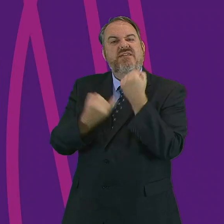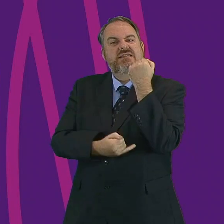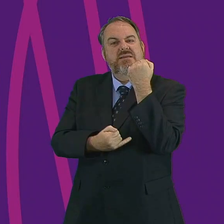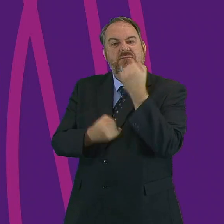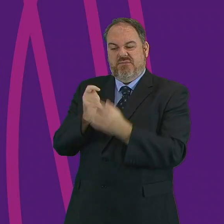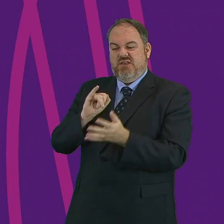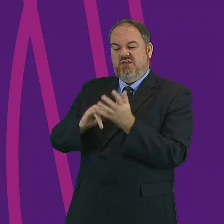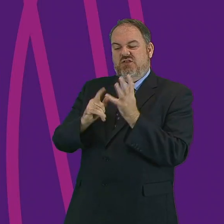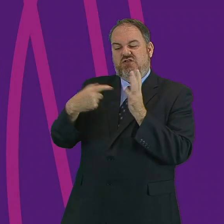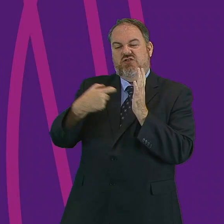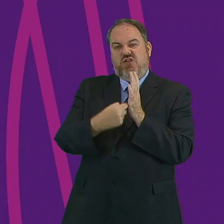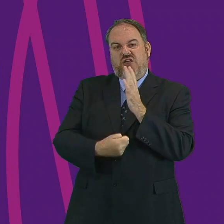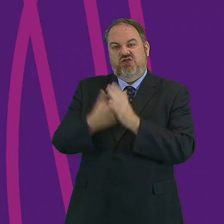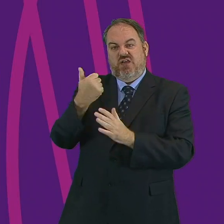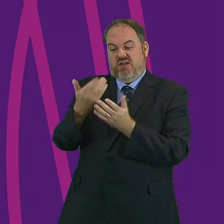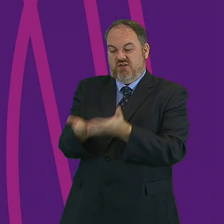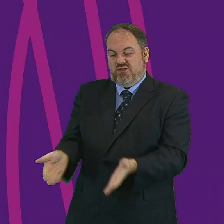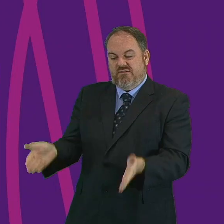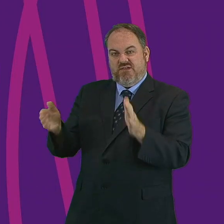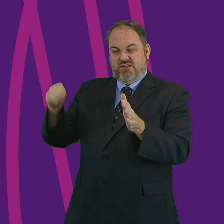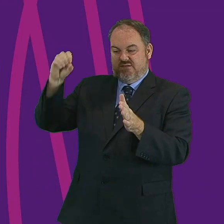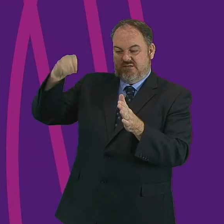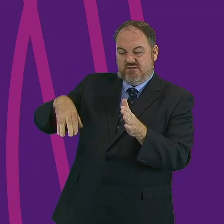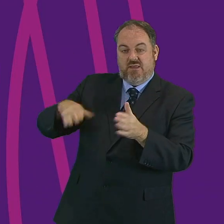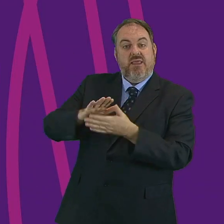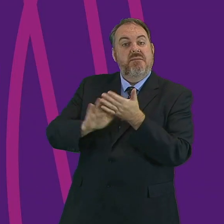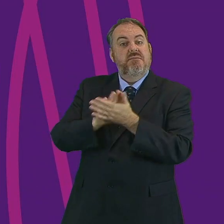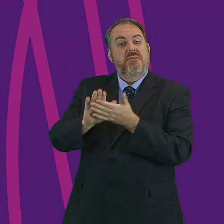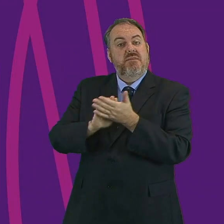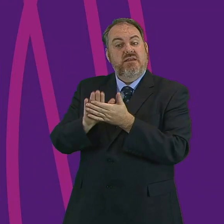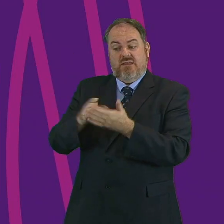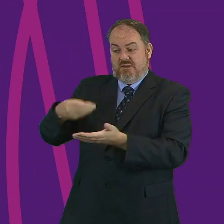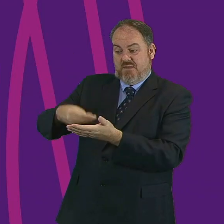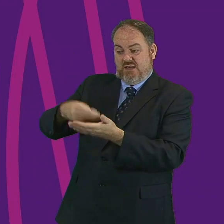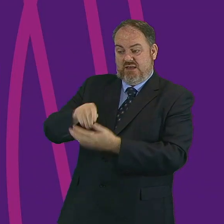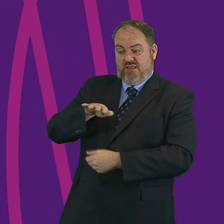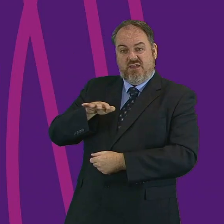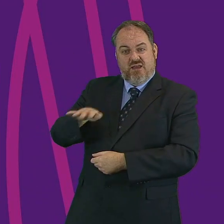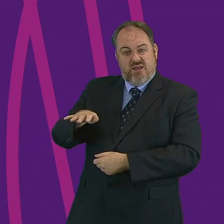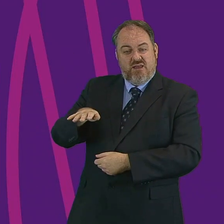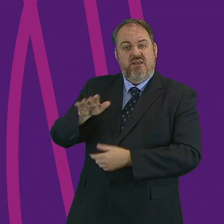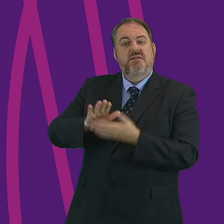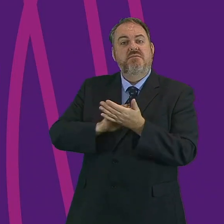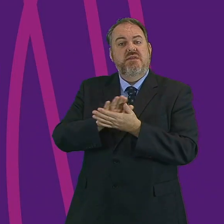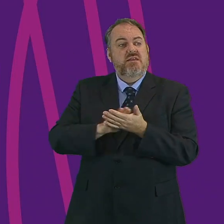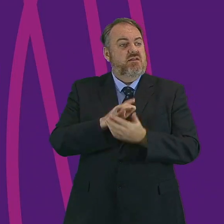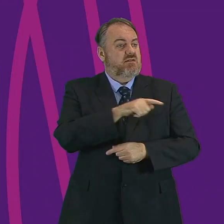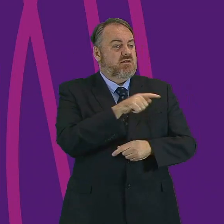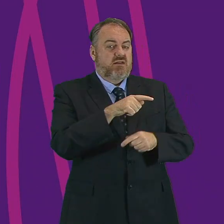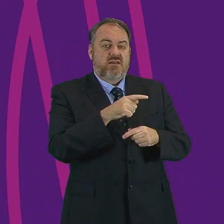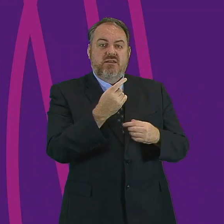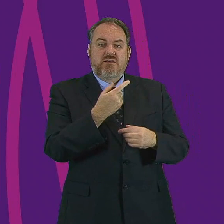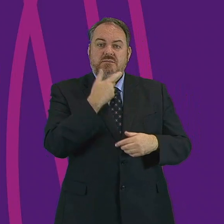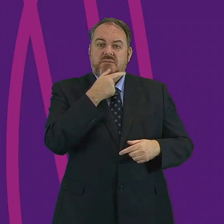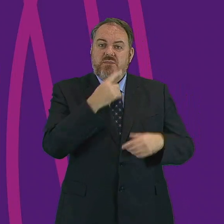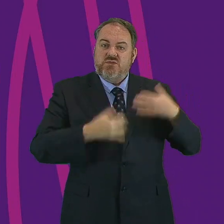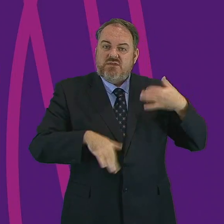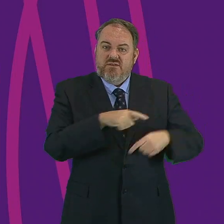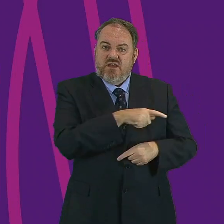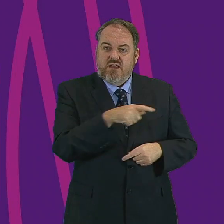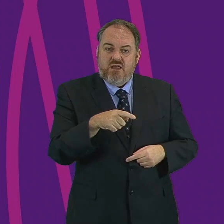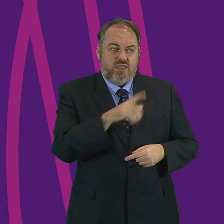to provide direct support to victims and families. And I can tell the Chamber that the aim is to open the Victim Surcharge Fund for bids